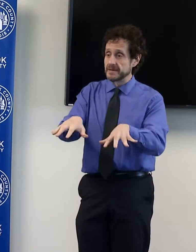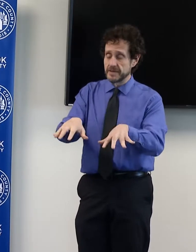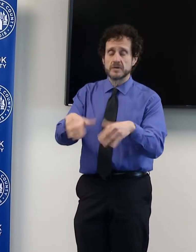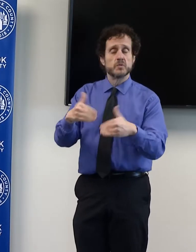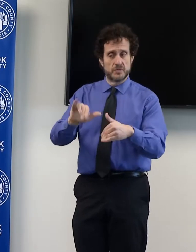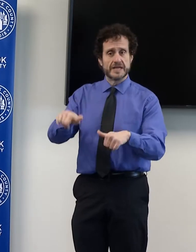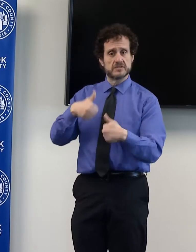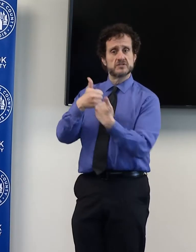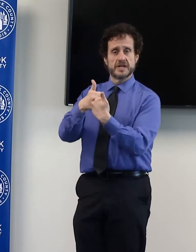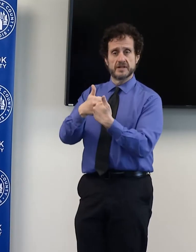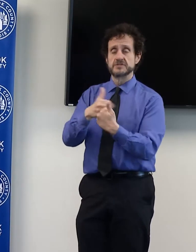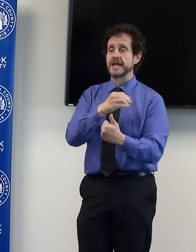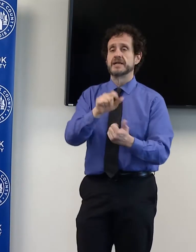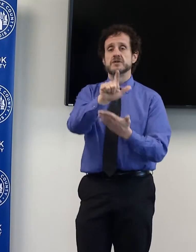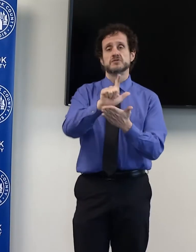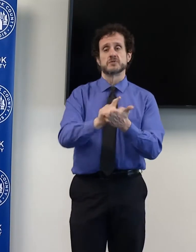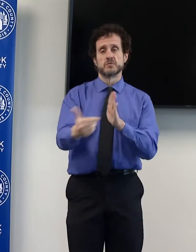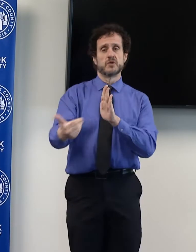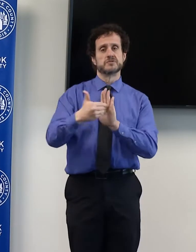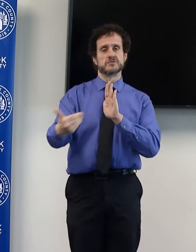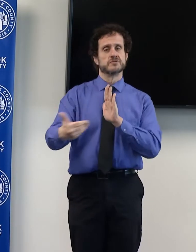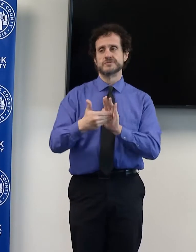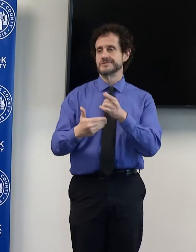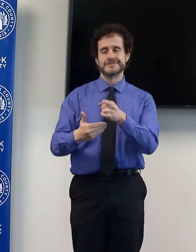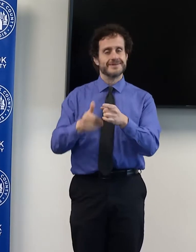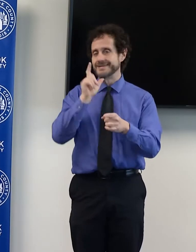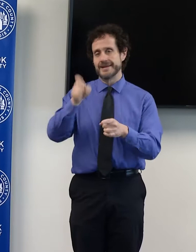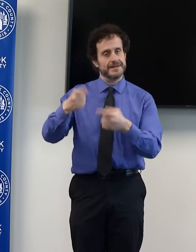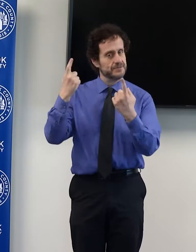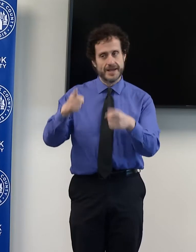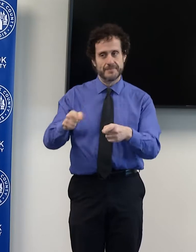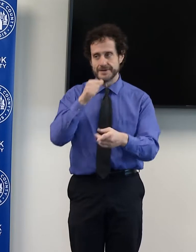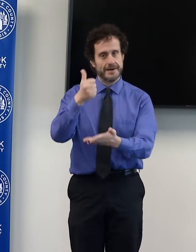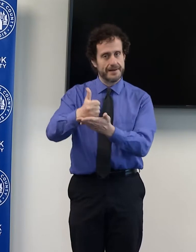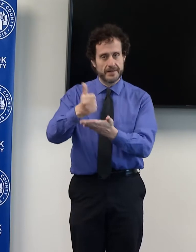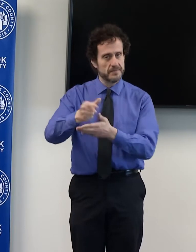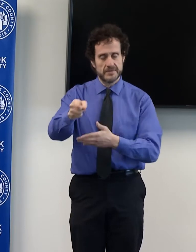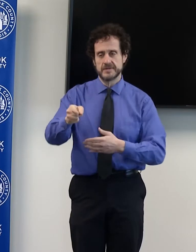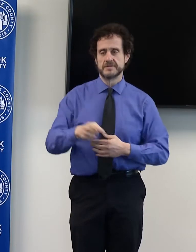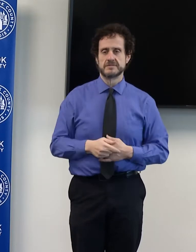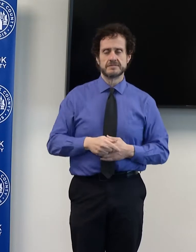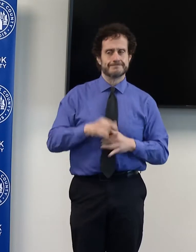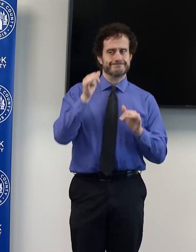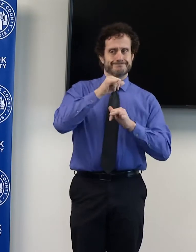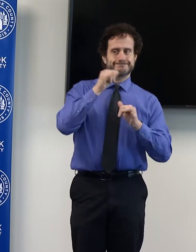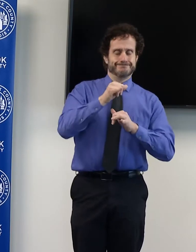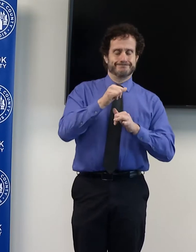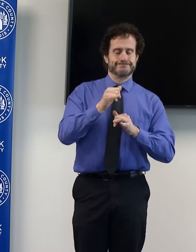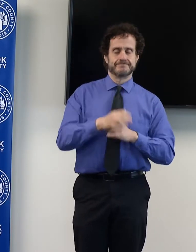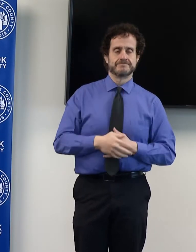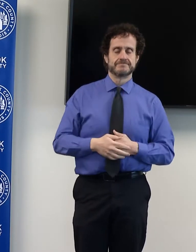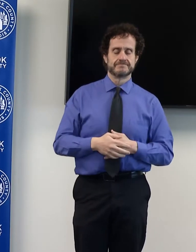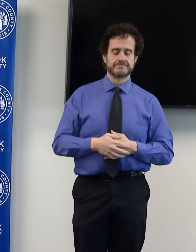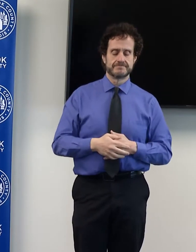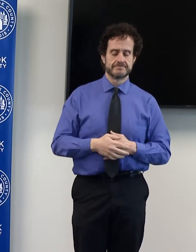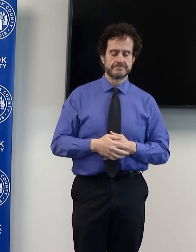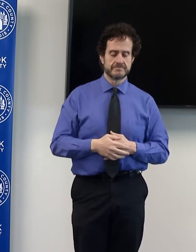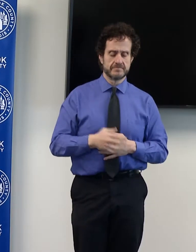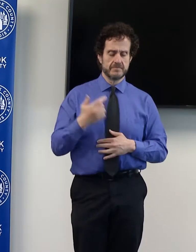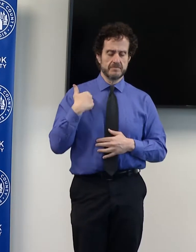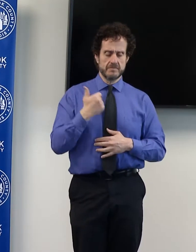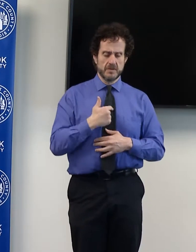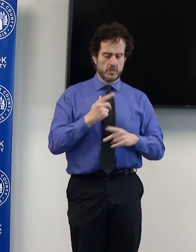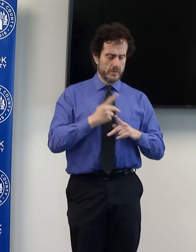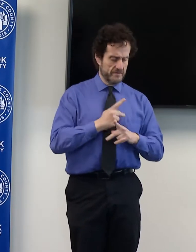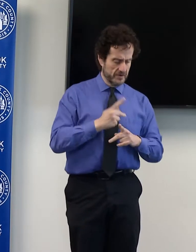that were really outrageously unnecessary and not helpful. And so we are going through all the different